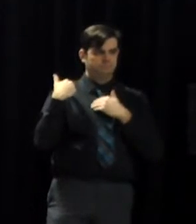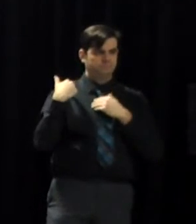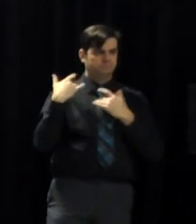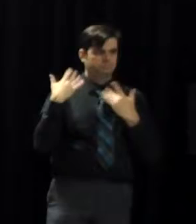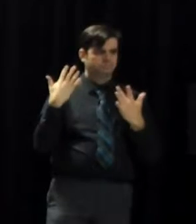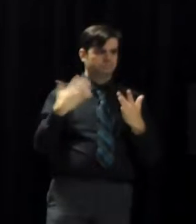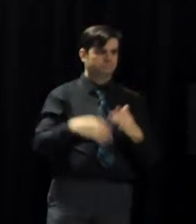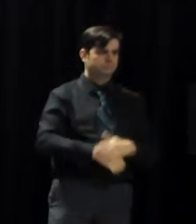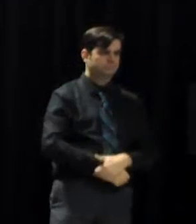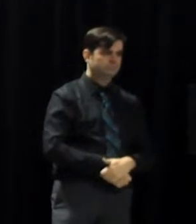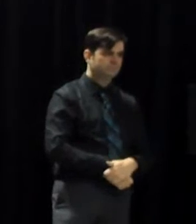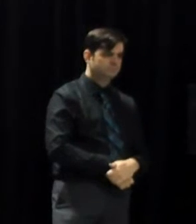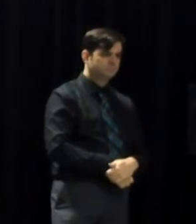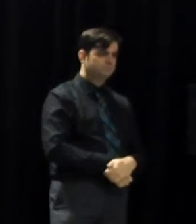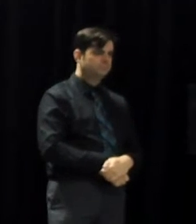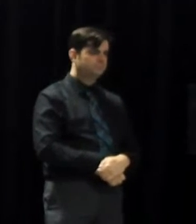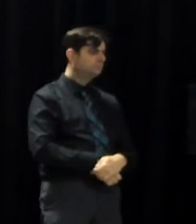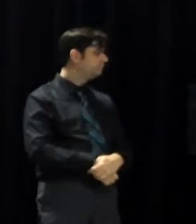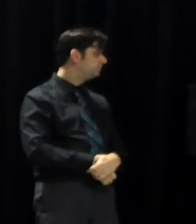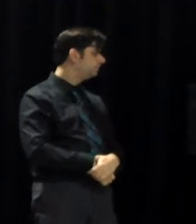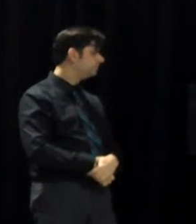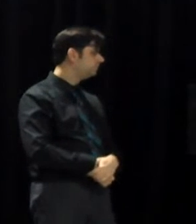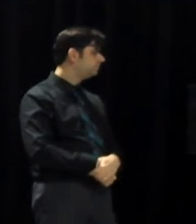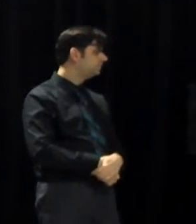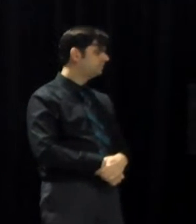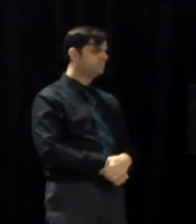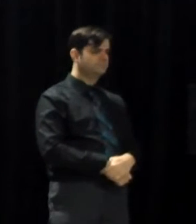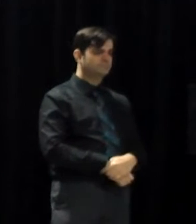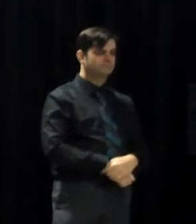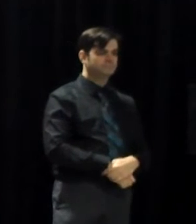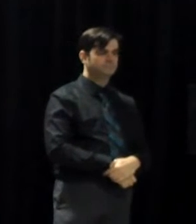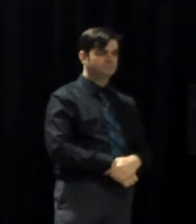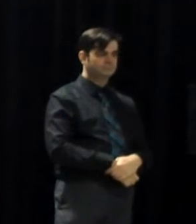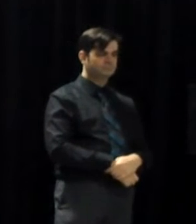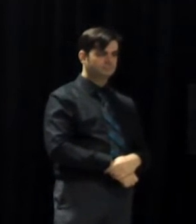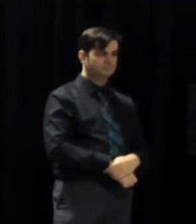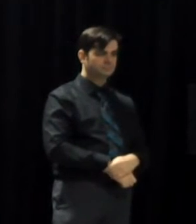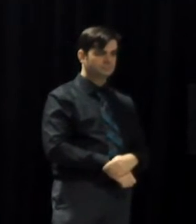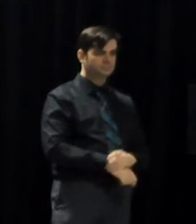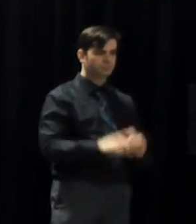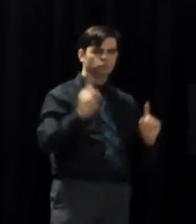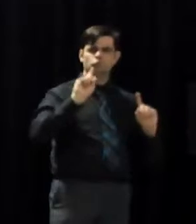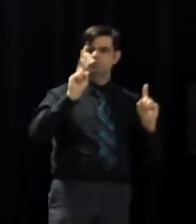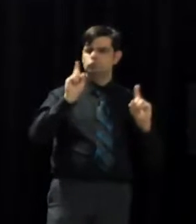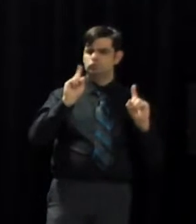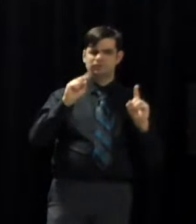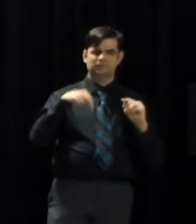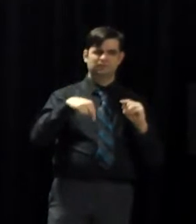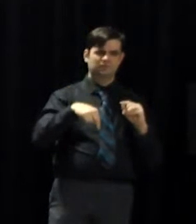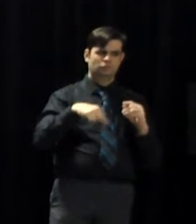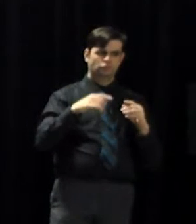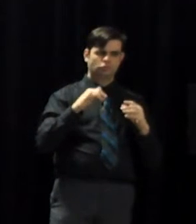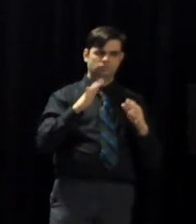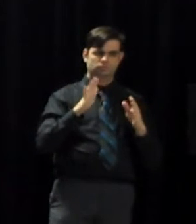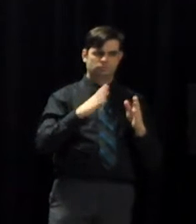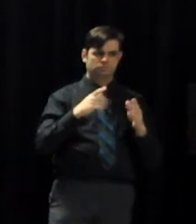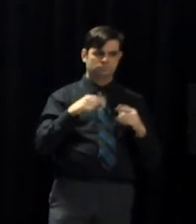in Onondaga County? We haven't gone through all of them yet. I think some of those will happen as our plans